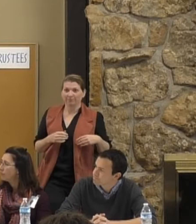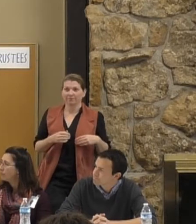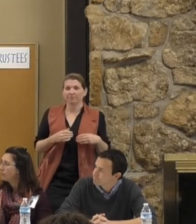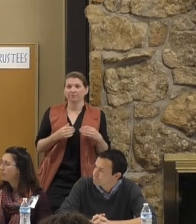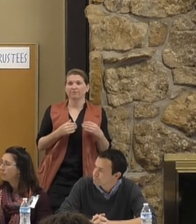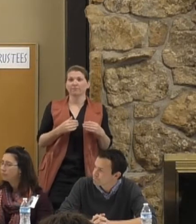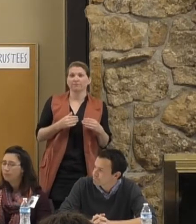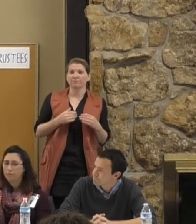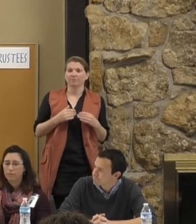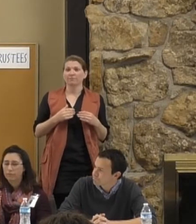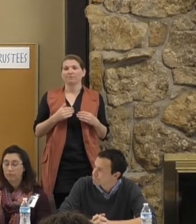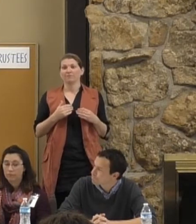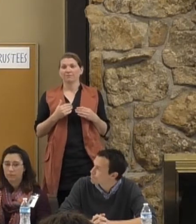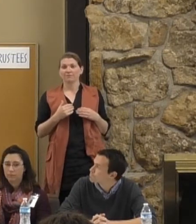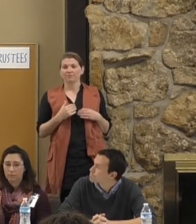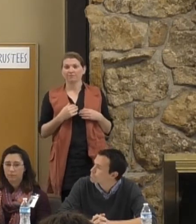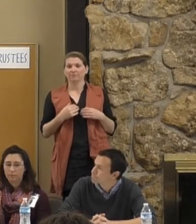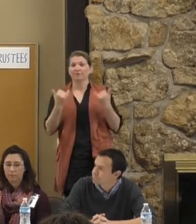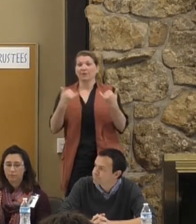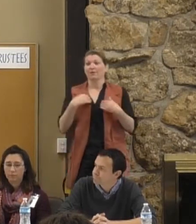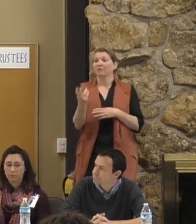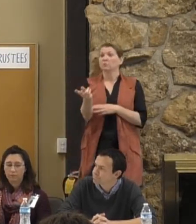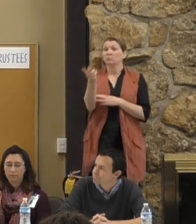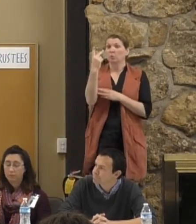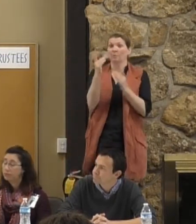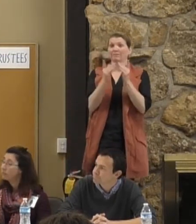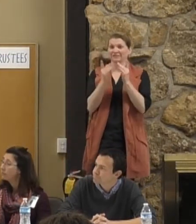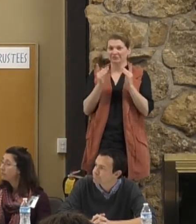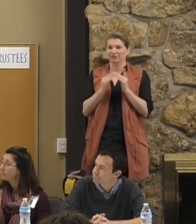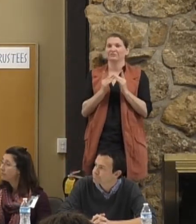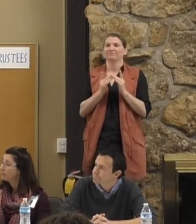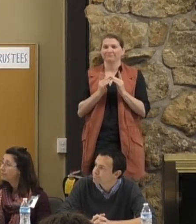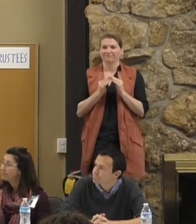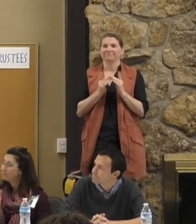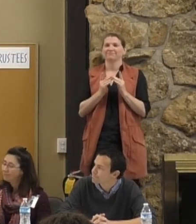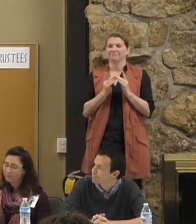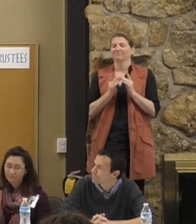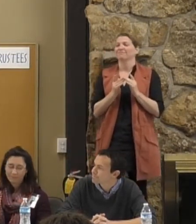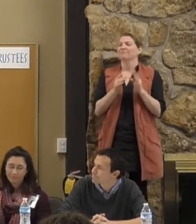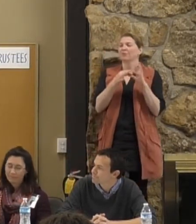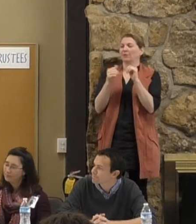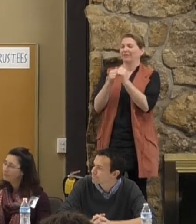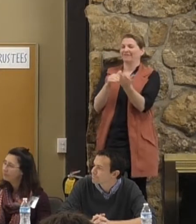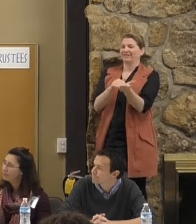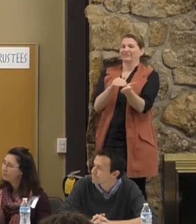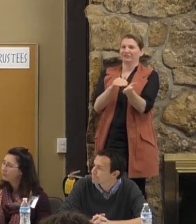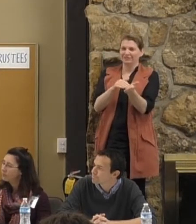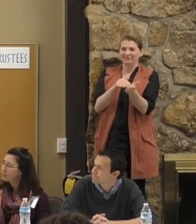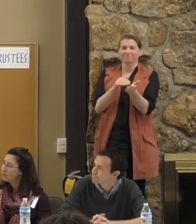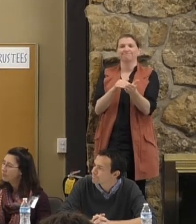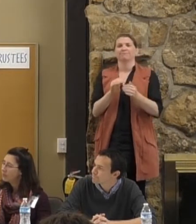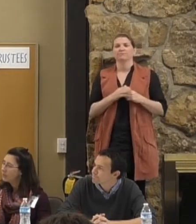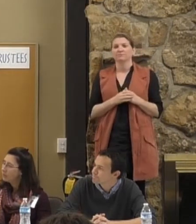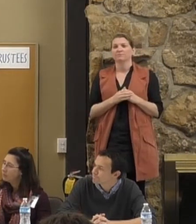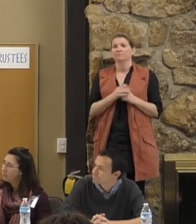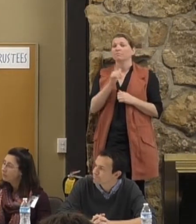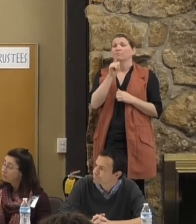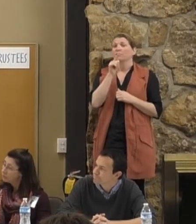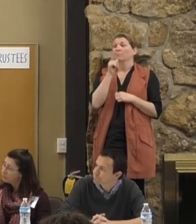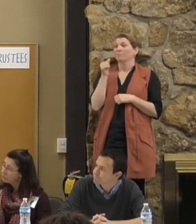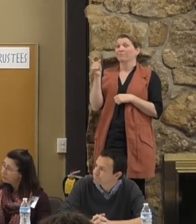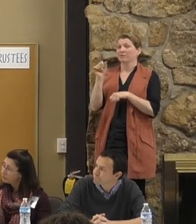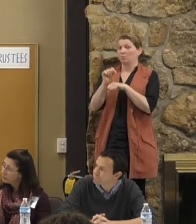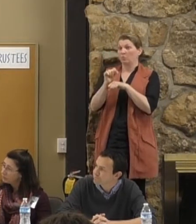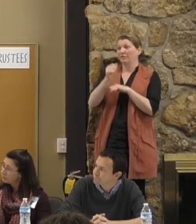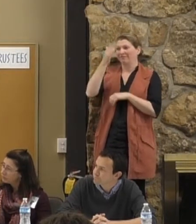physicians here and also someone who works on the front office. So one of the things that